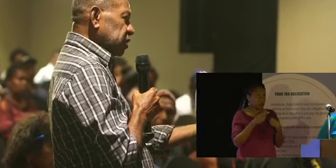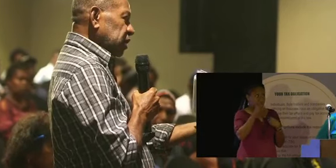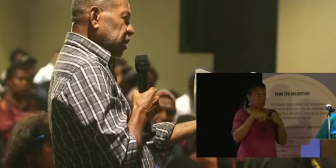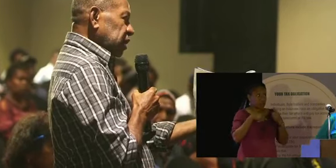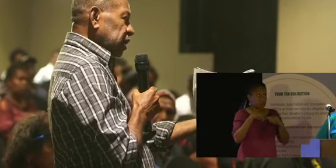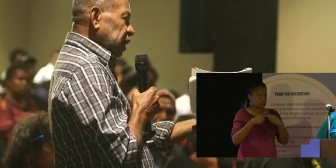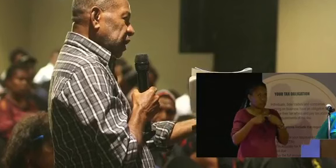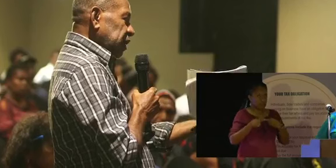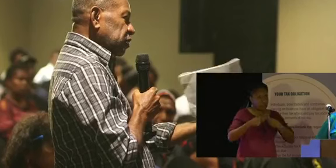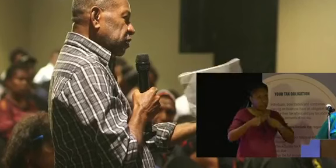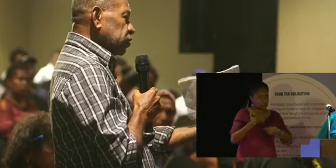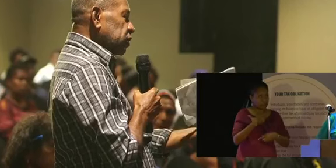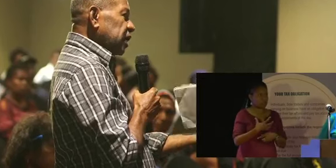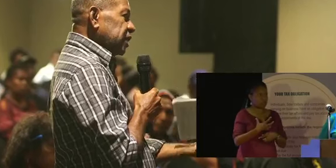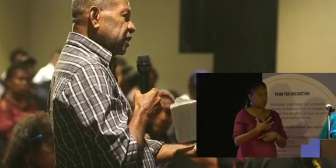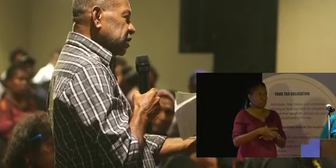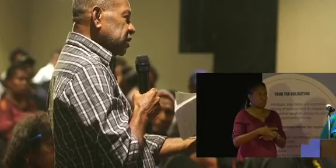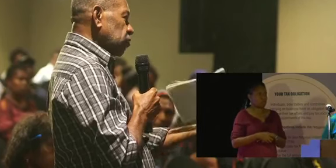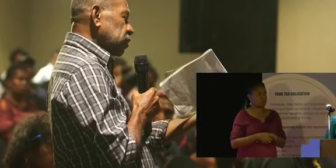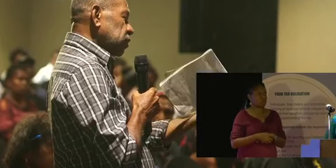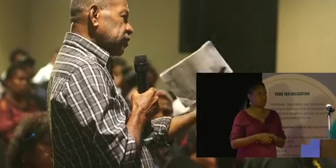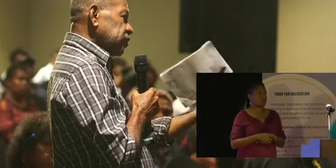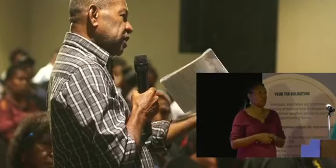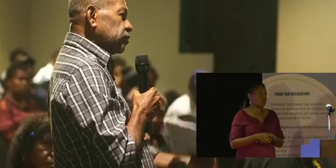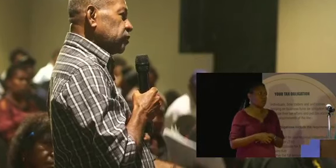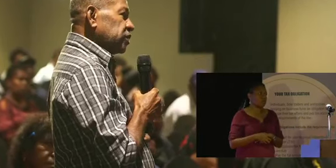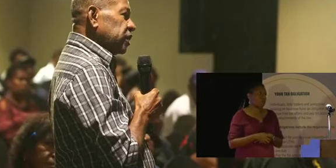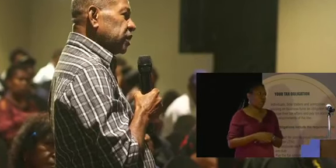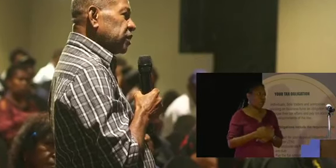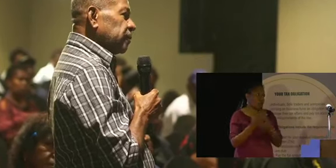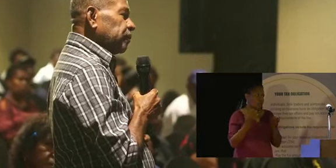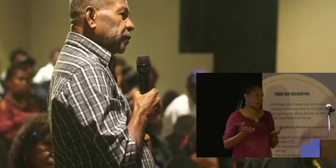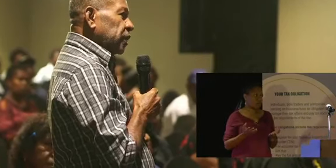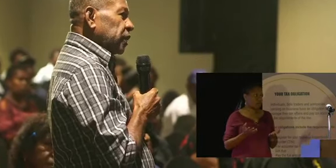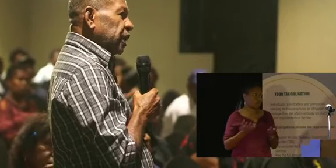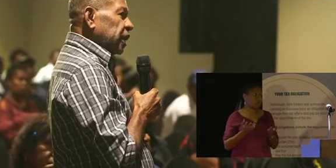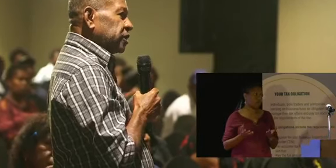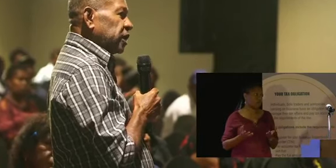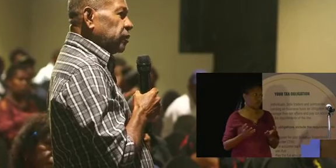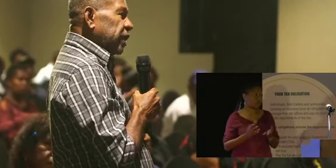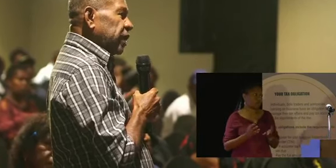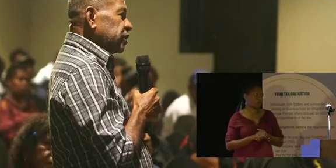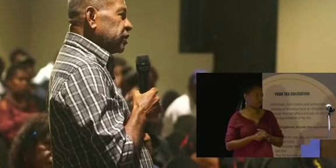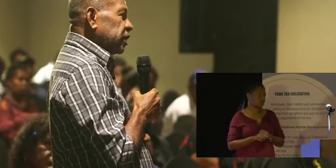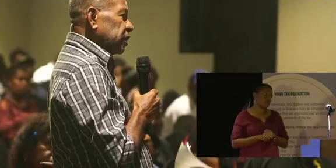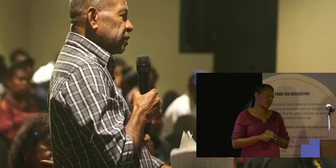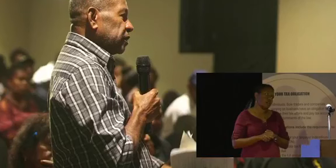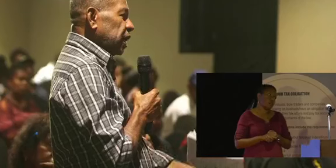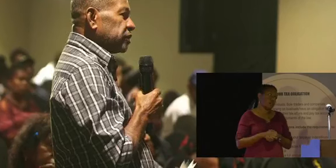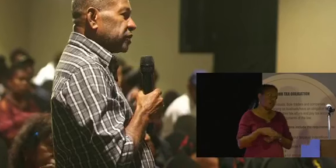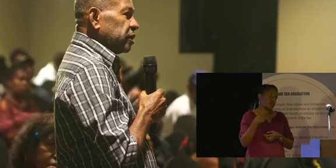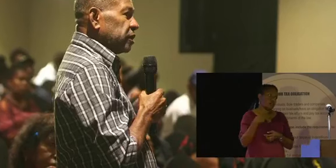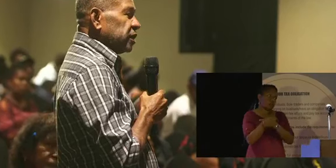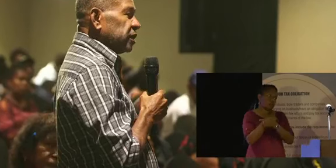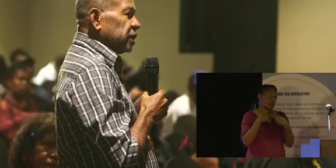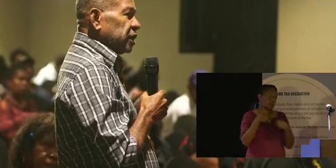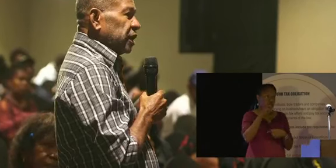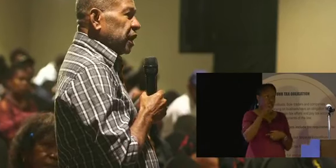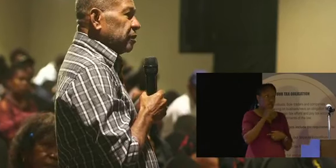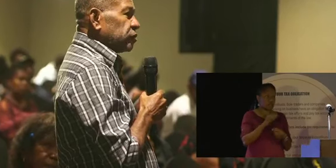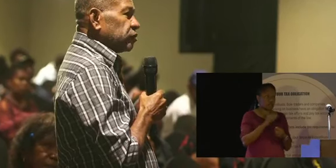is, in our situation like this, how do we treat that situation? And is there any way that IRC can